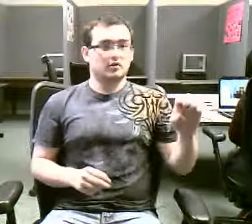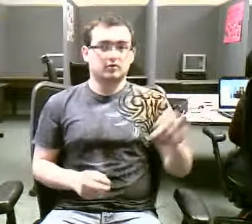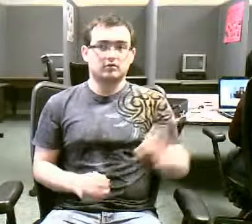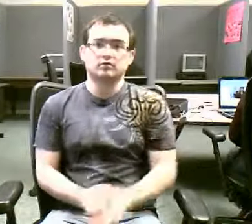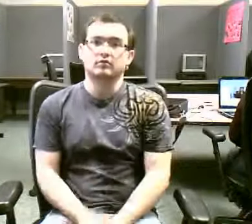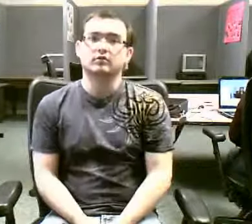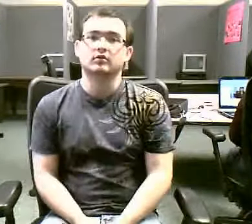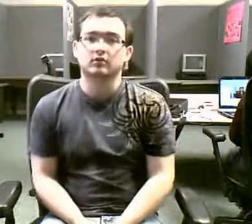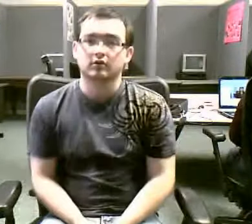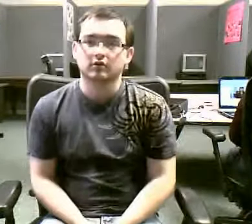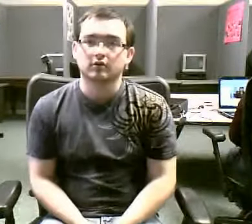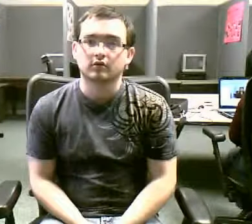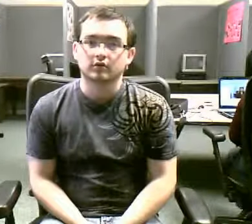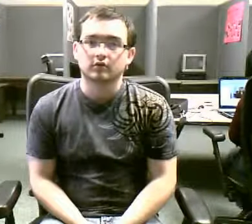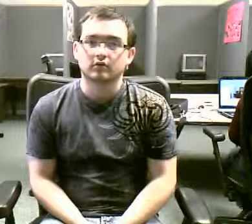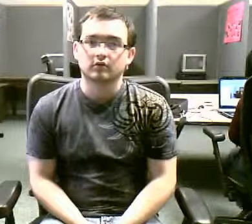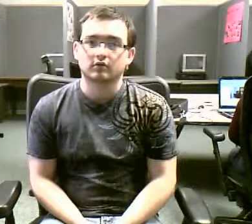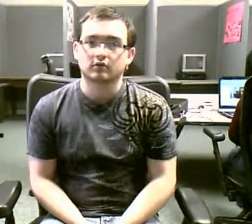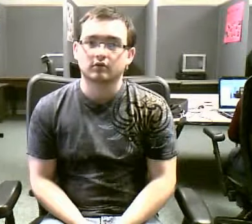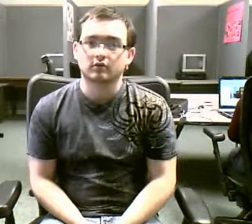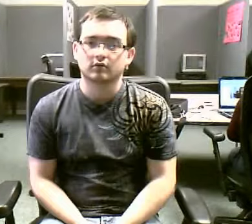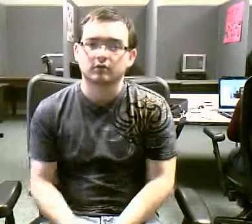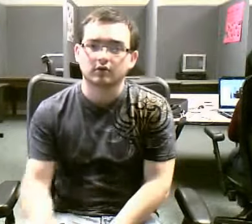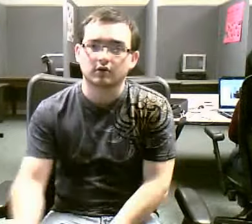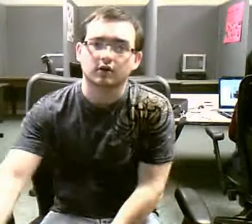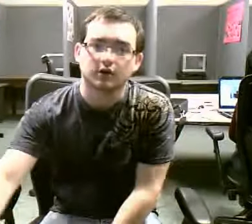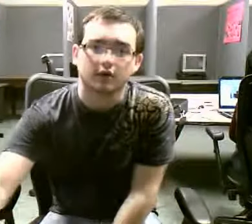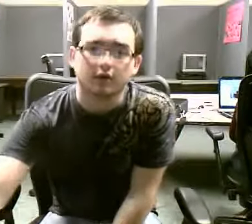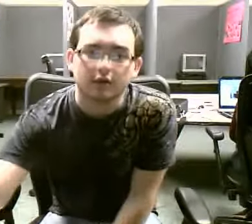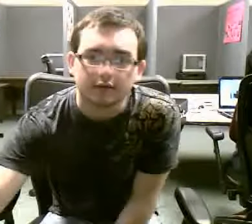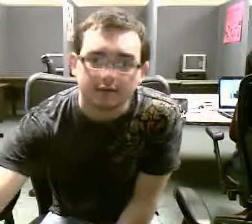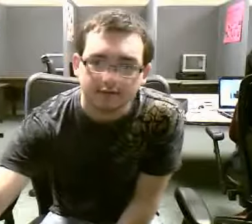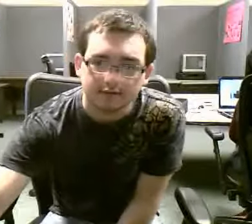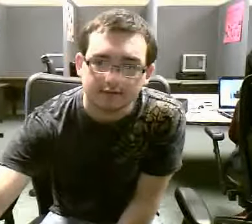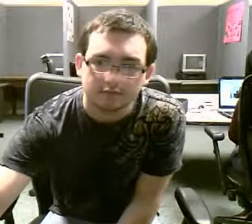Unbreakable. Unbreakable. Alright, that's it.